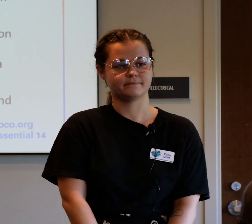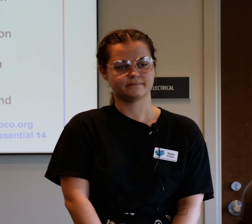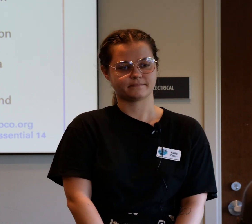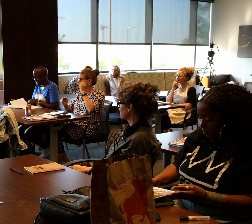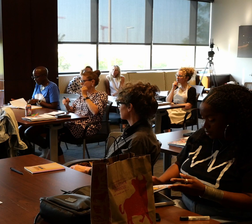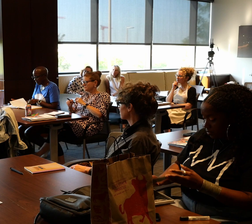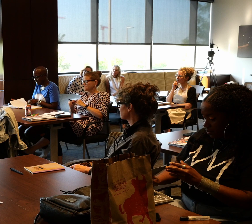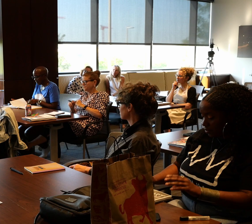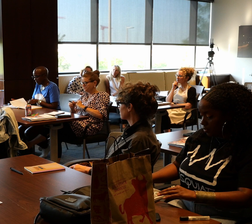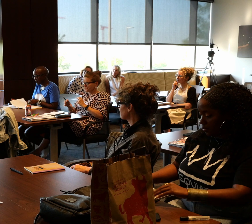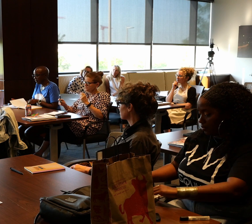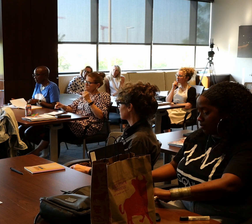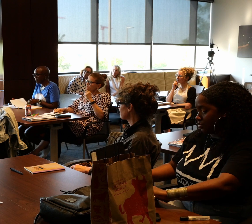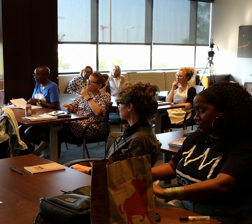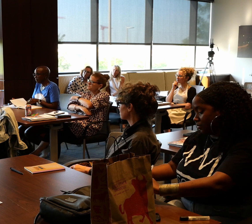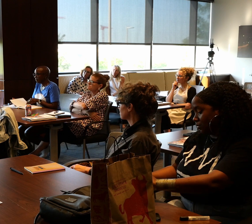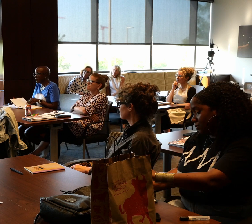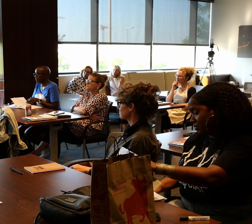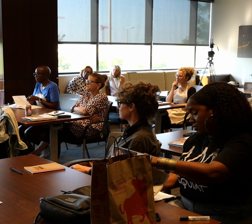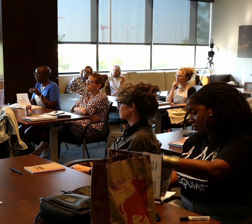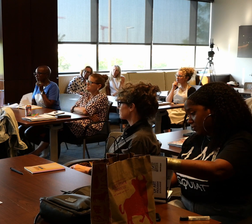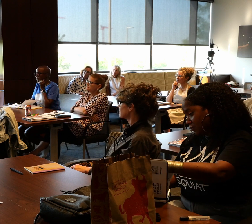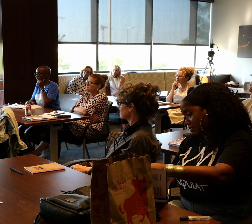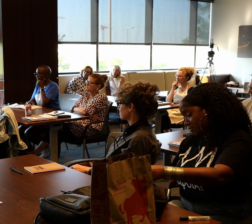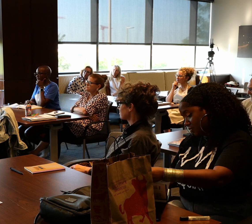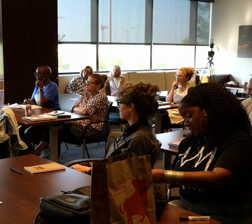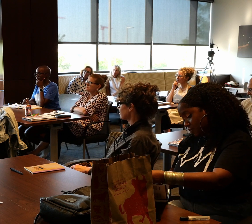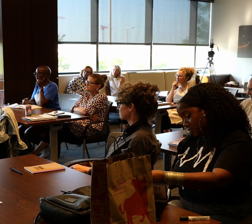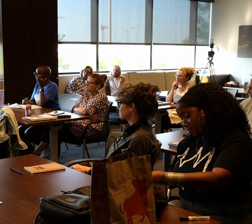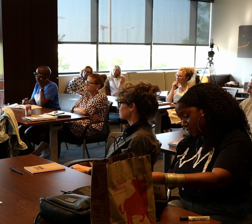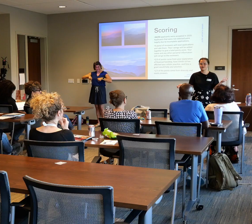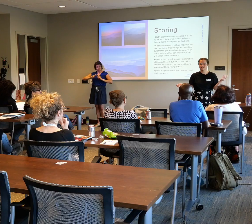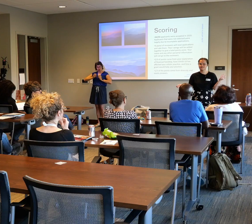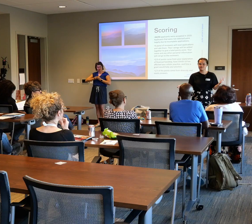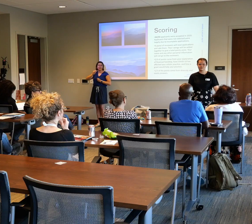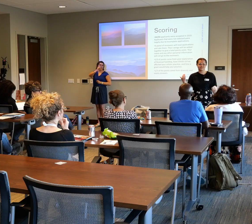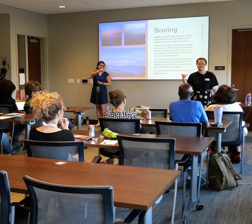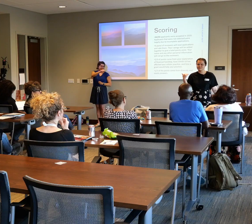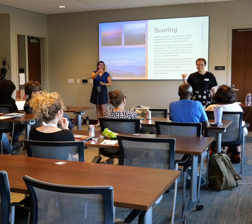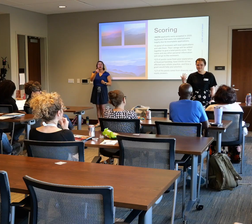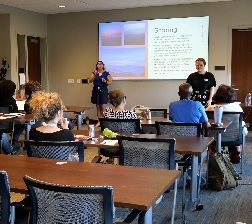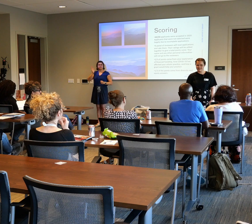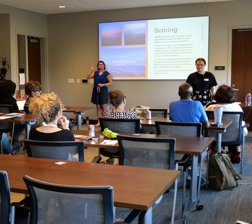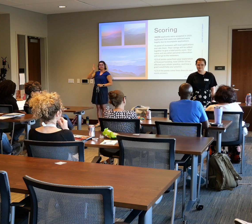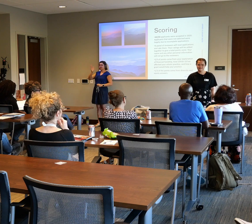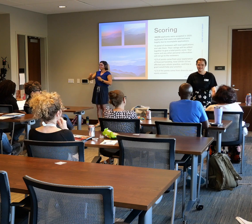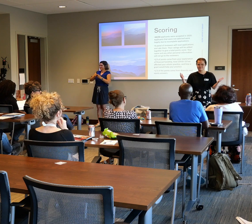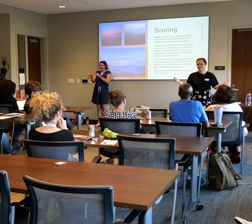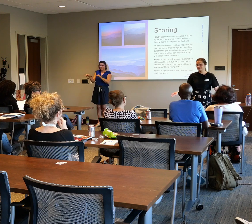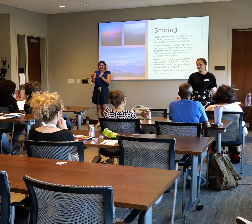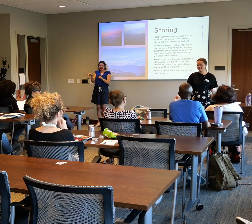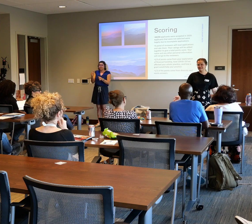That second workshop is going to be pretty much the same thing? It's going to be very similar. Yeah, we might have different questions, but the presentation will be the same,